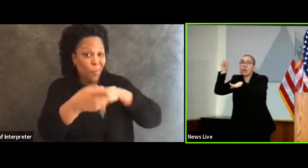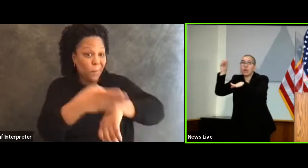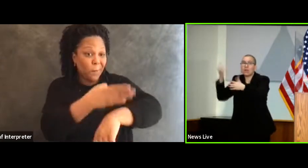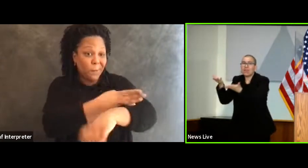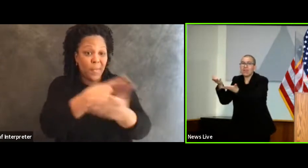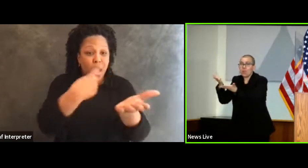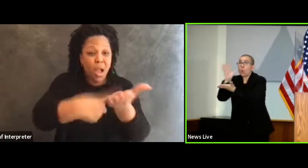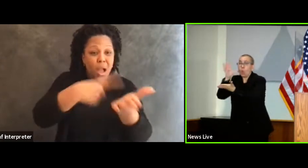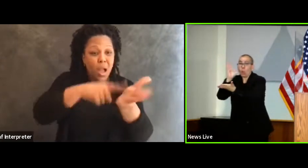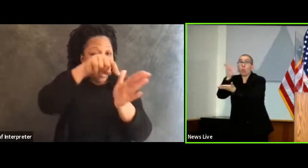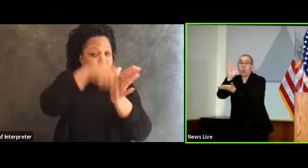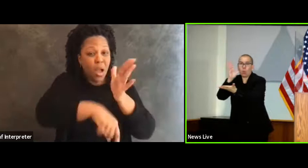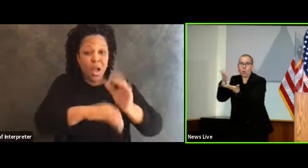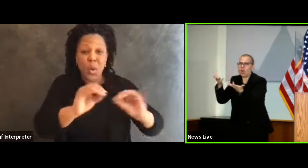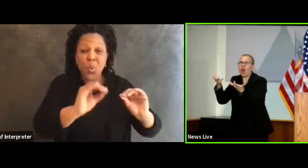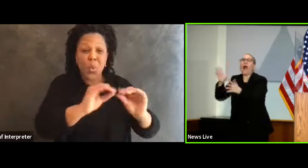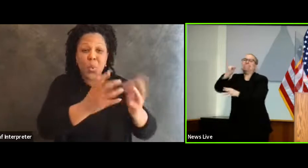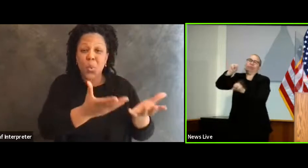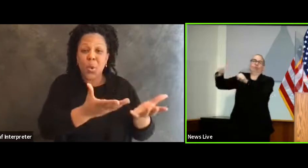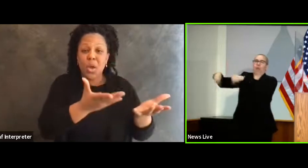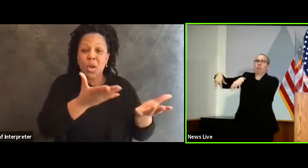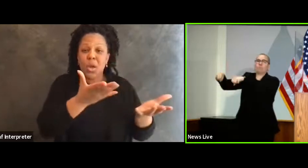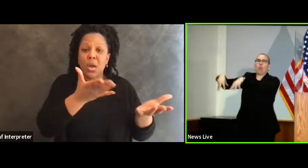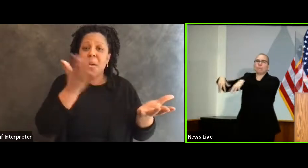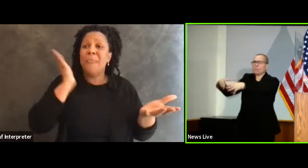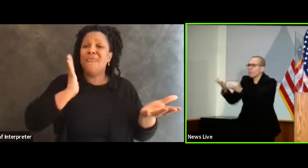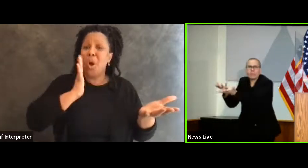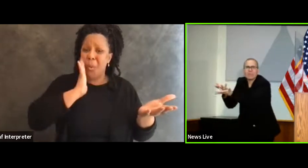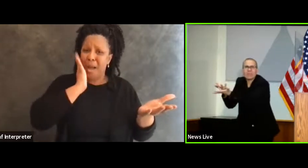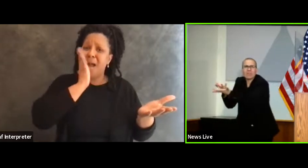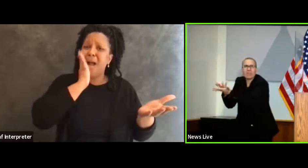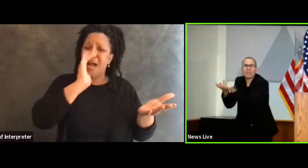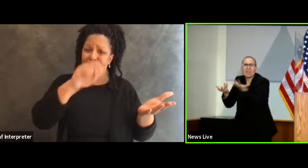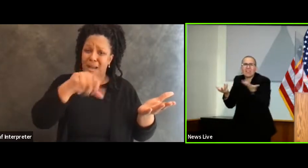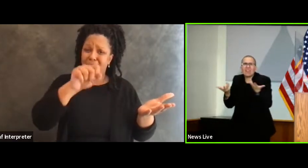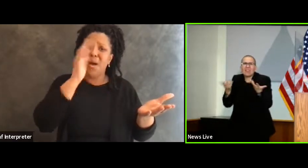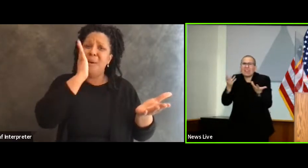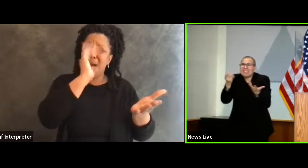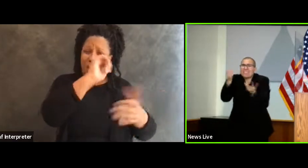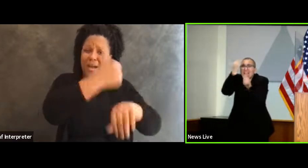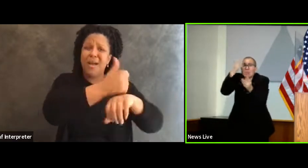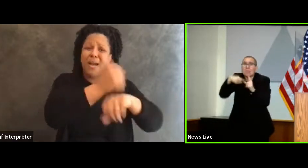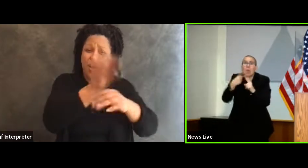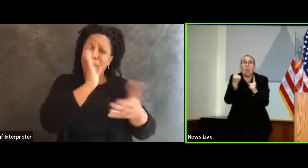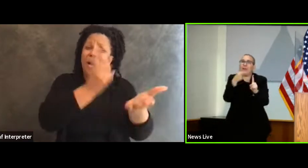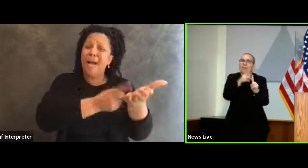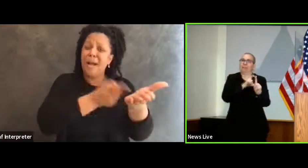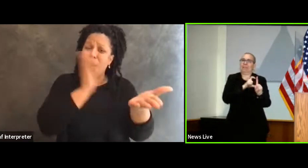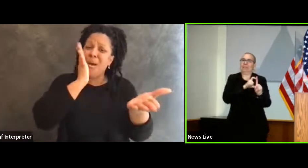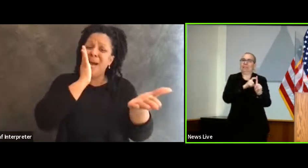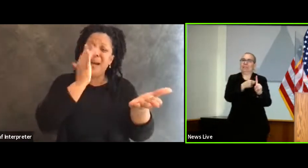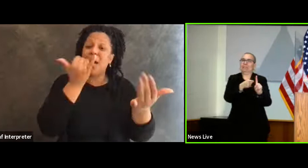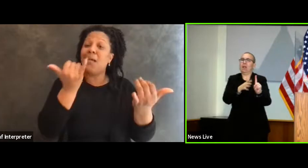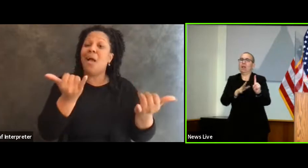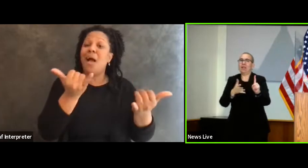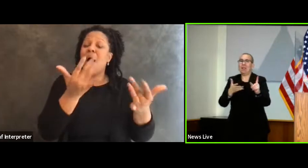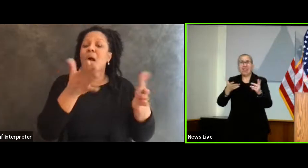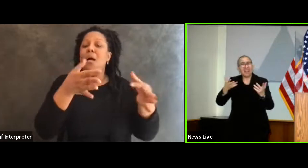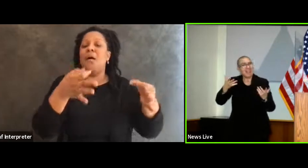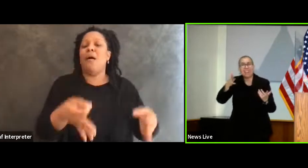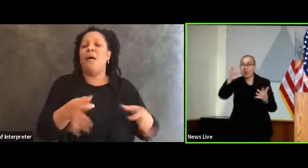last-minute promise to Minnesotans to hold an informational issue on policing issues. Across the nation,